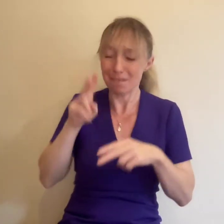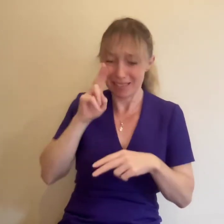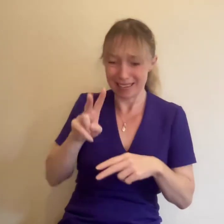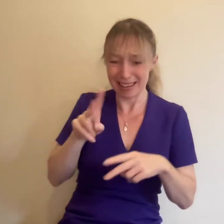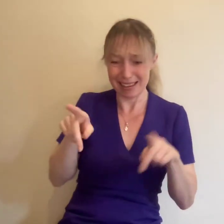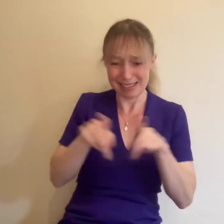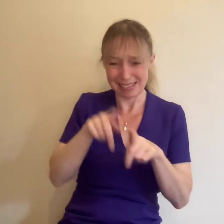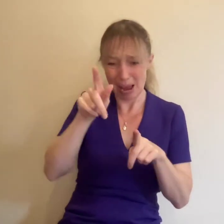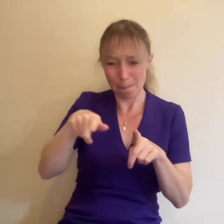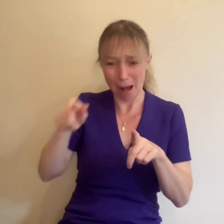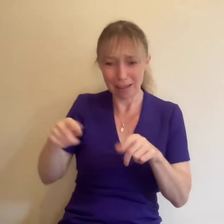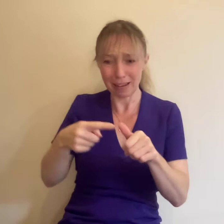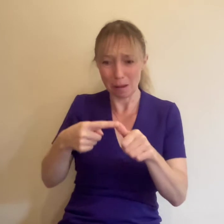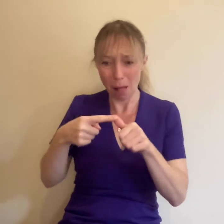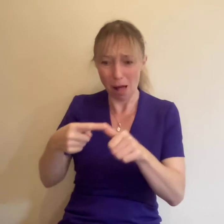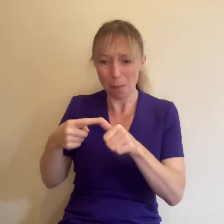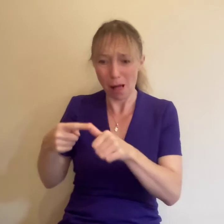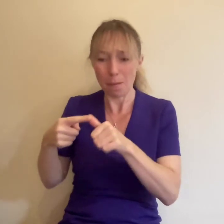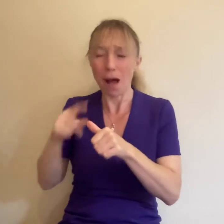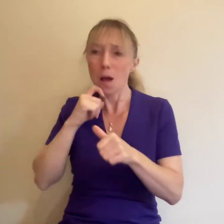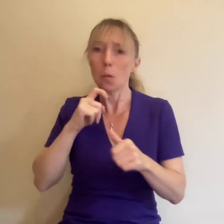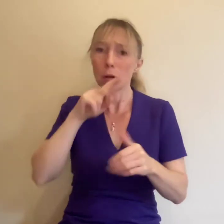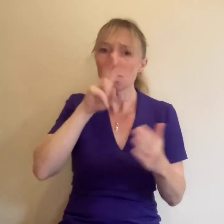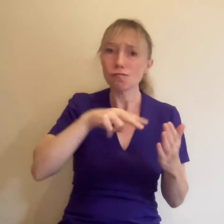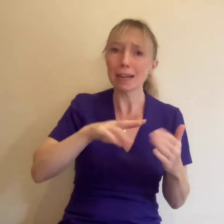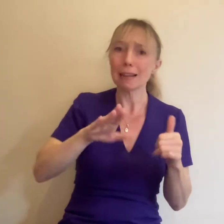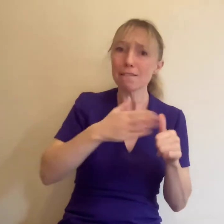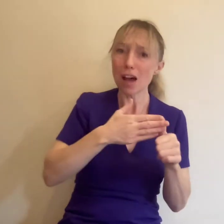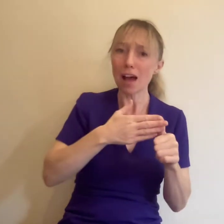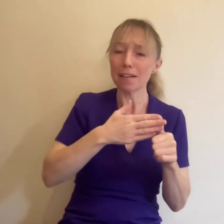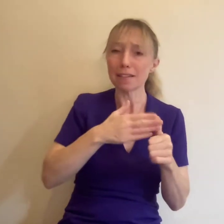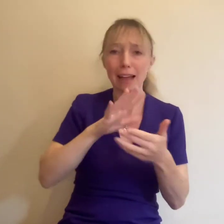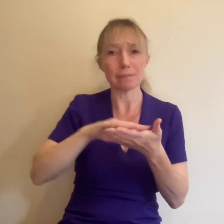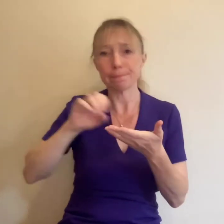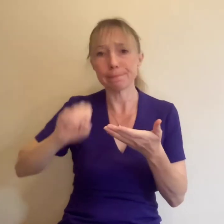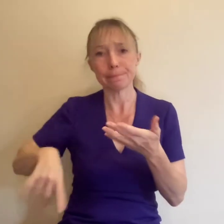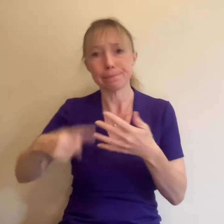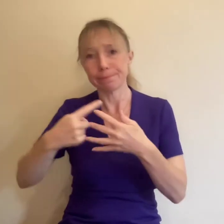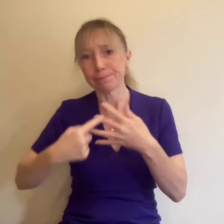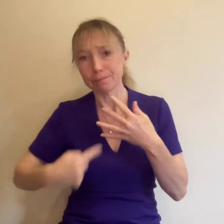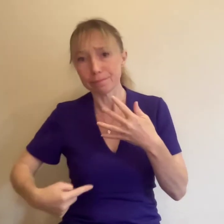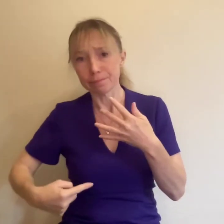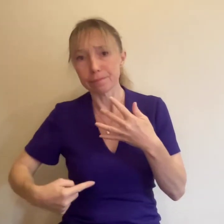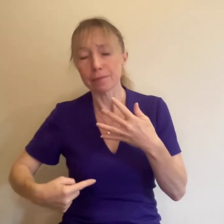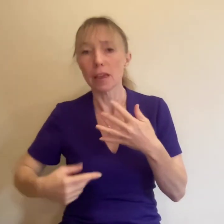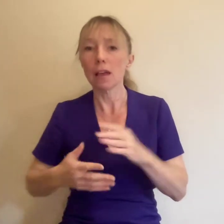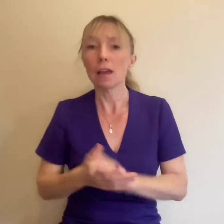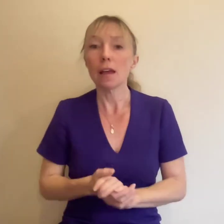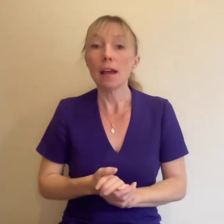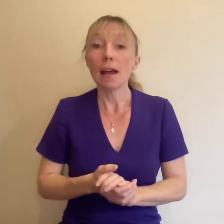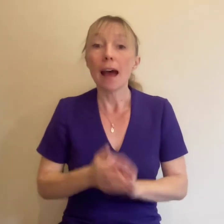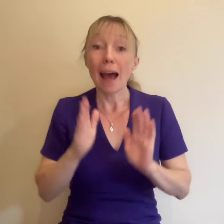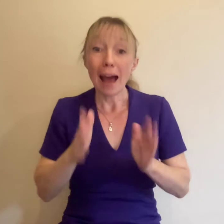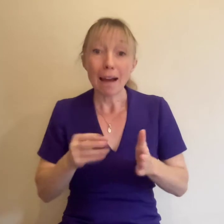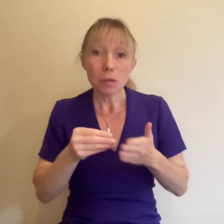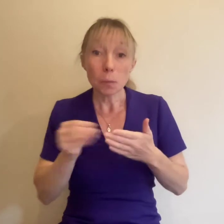your first entry and discount the others. Is there a fee to apply for a bursary? There is no fee for